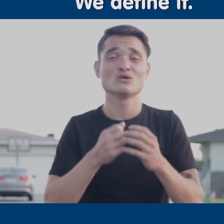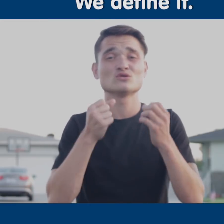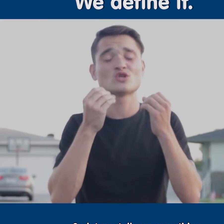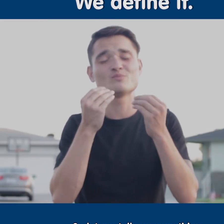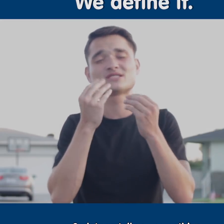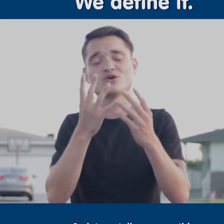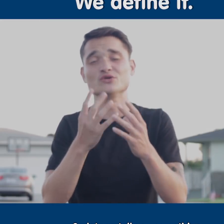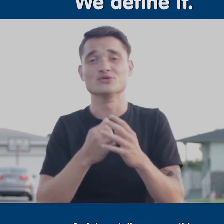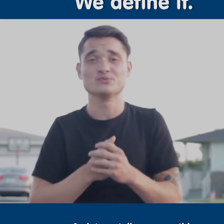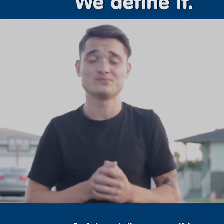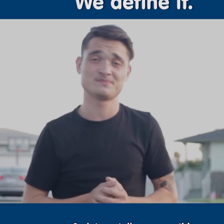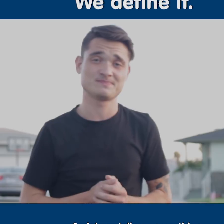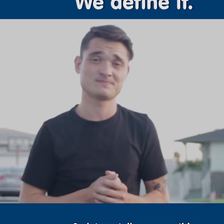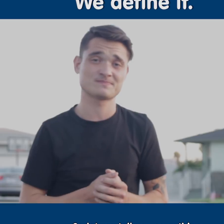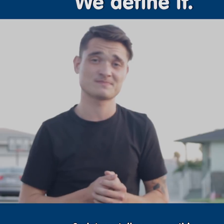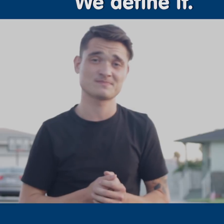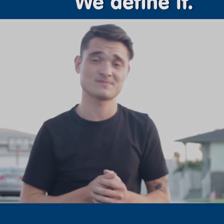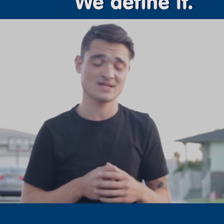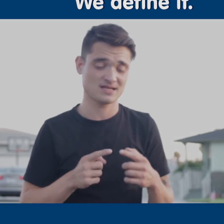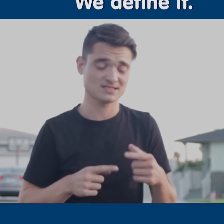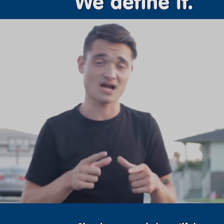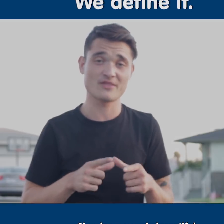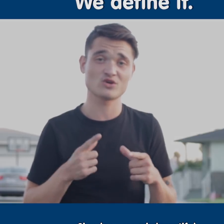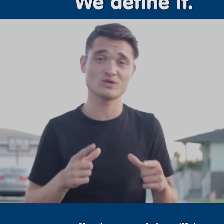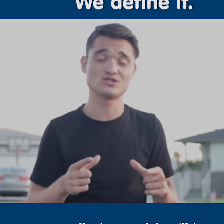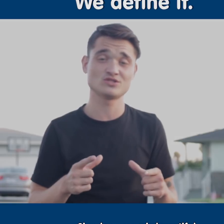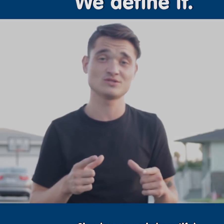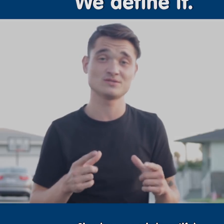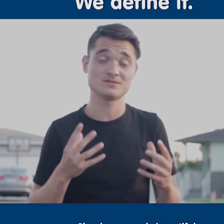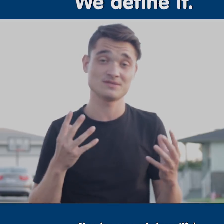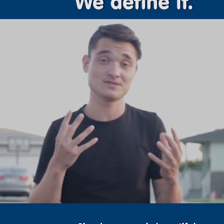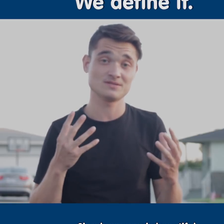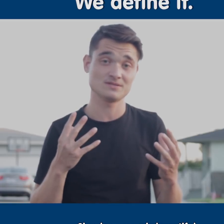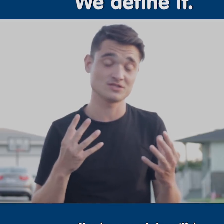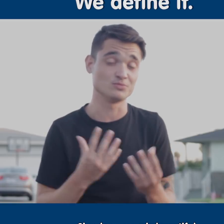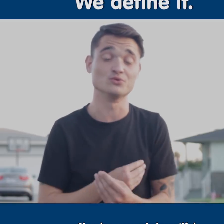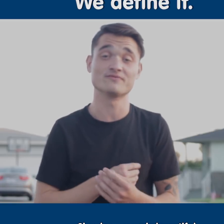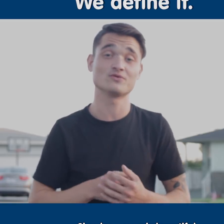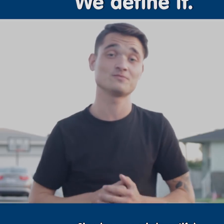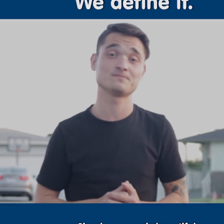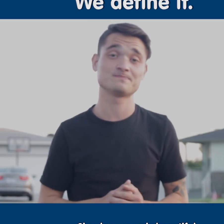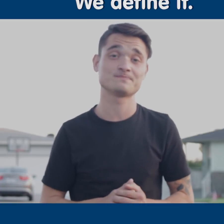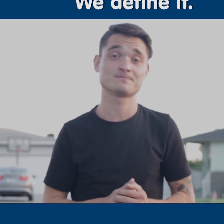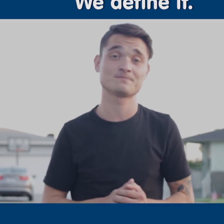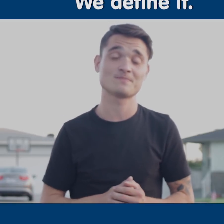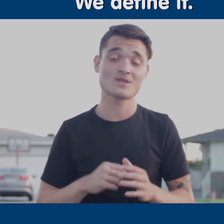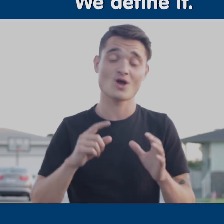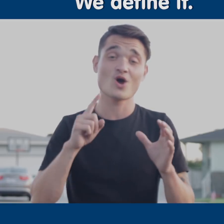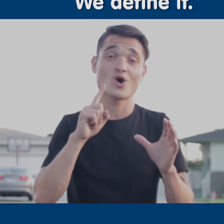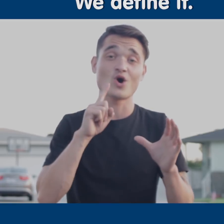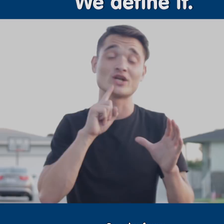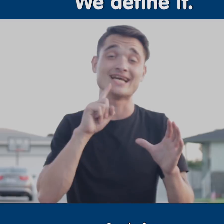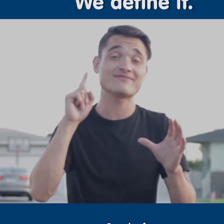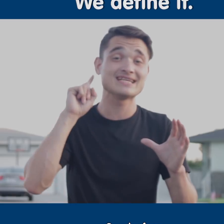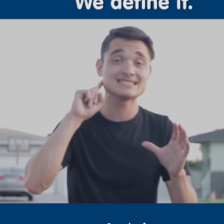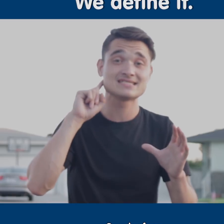So let me tell you something. Sign language is beautiful. Our deafness,